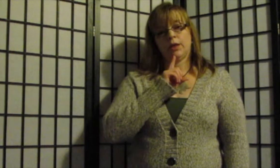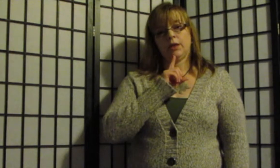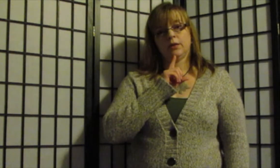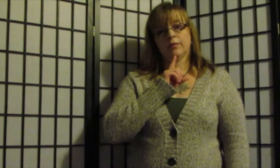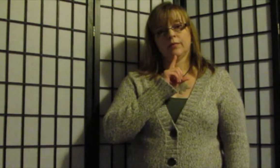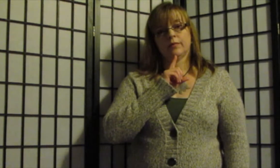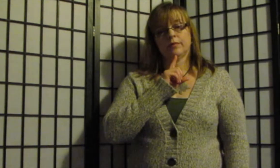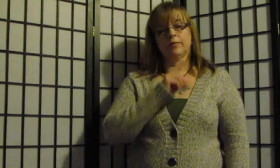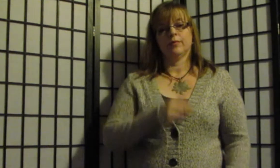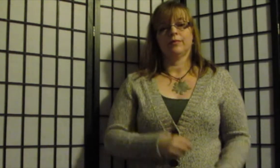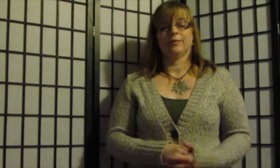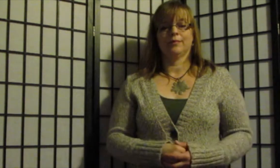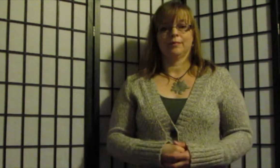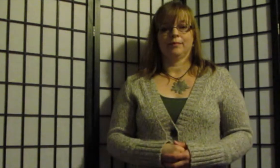Lonely.